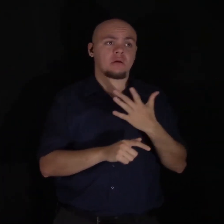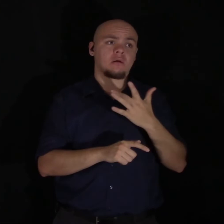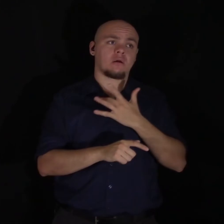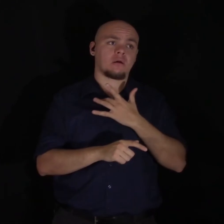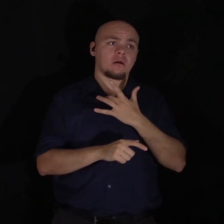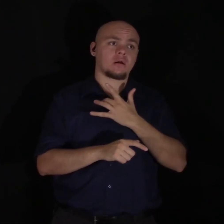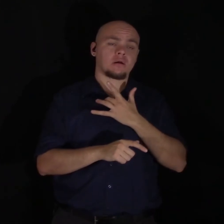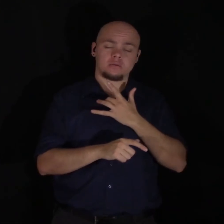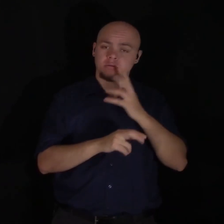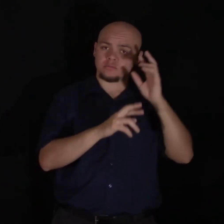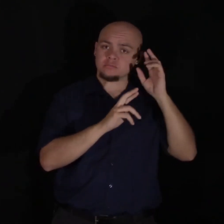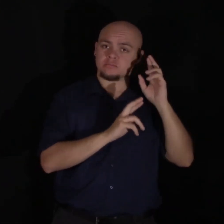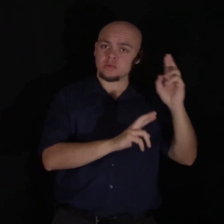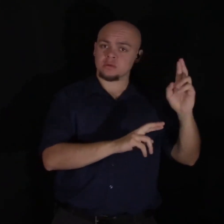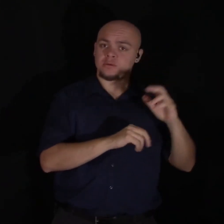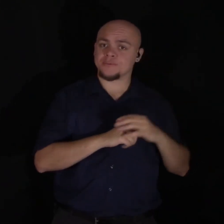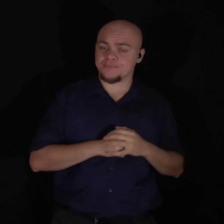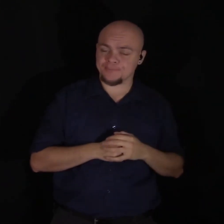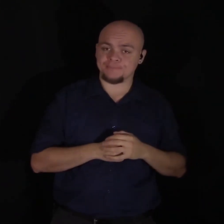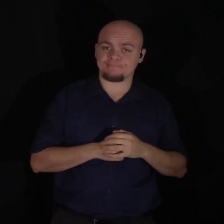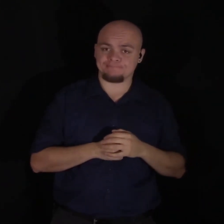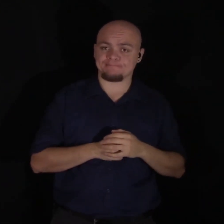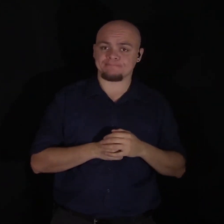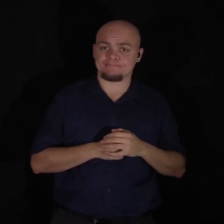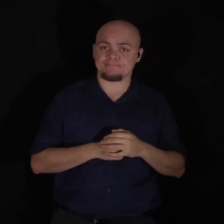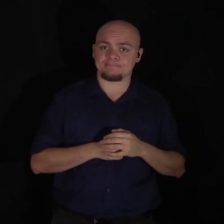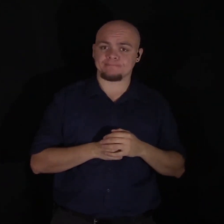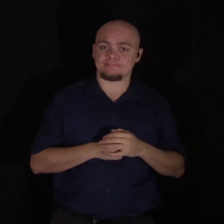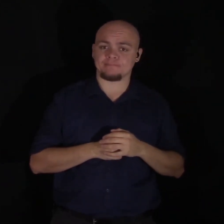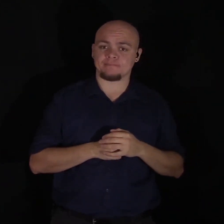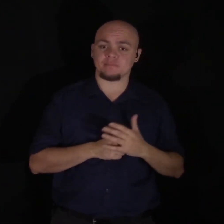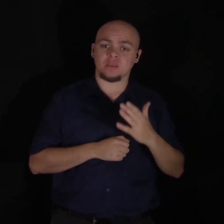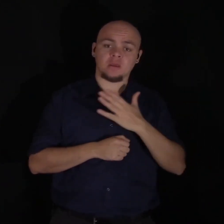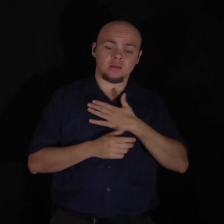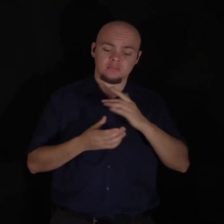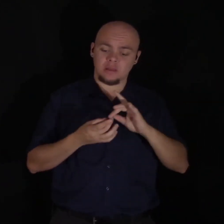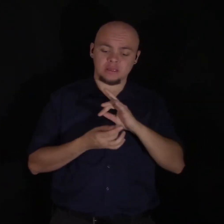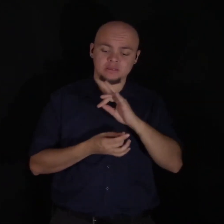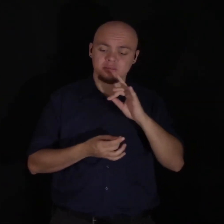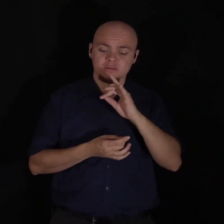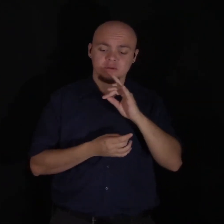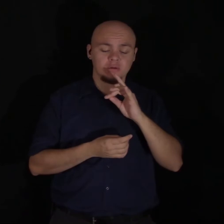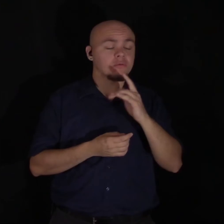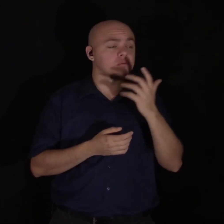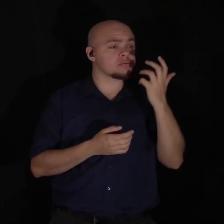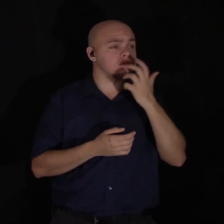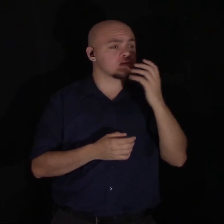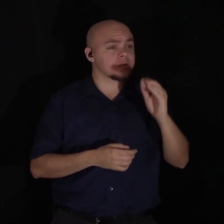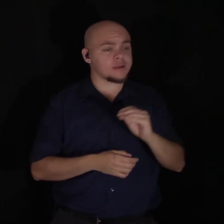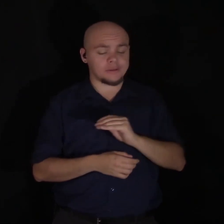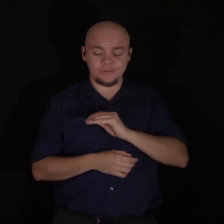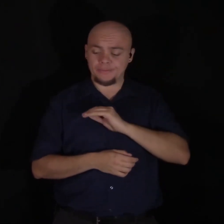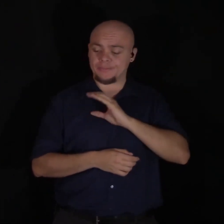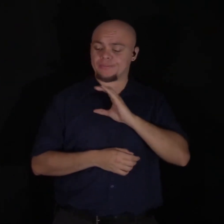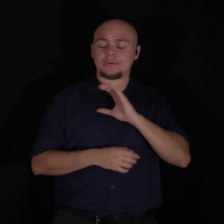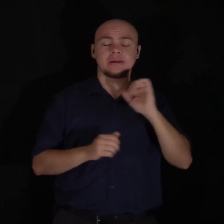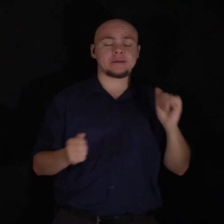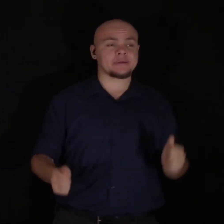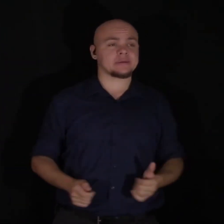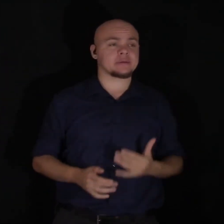give utterance to the burning ardor of my soul, and to say with all the fervor that